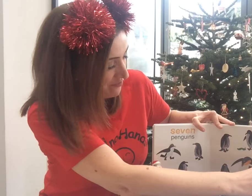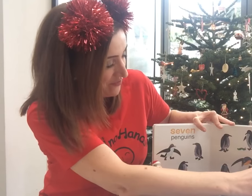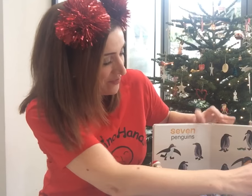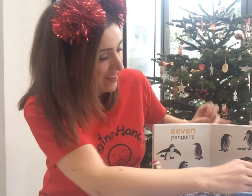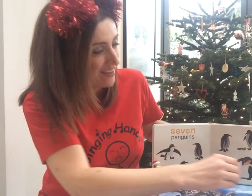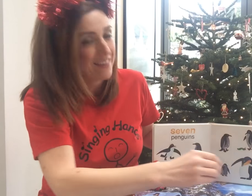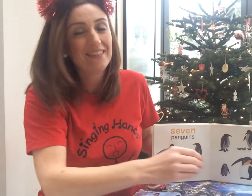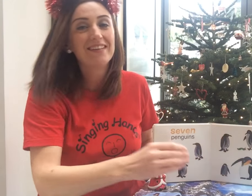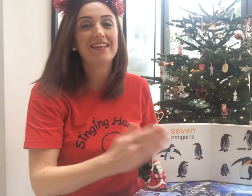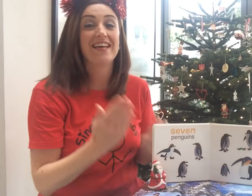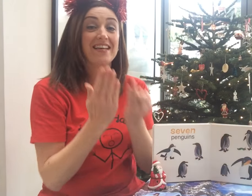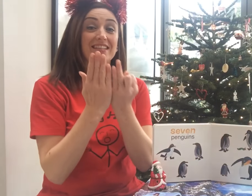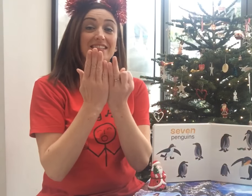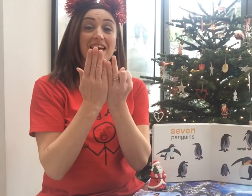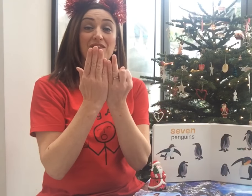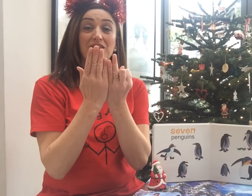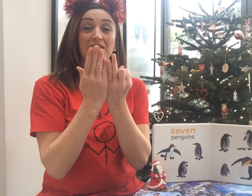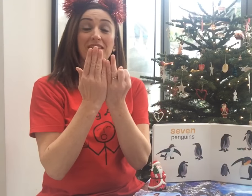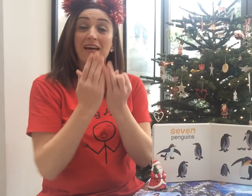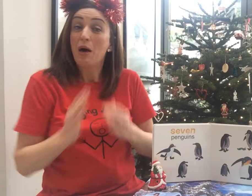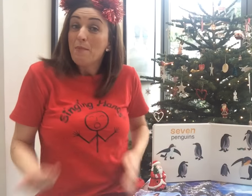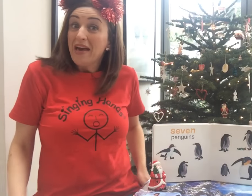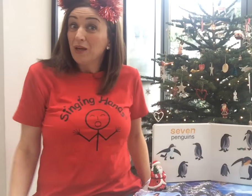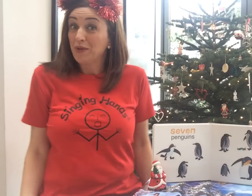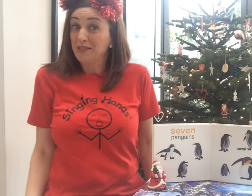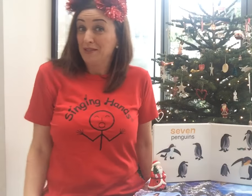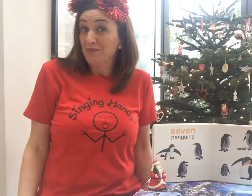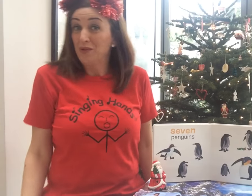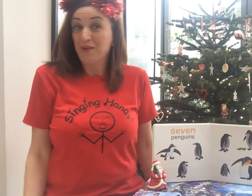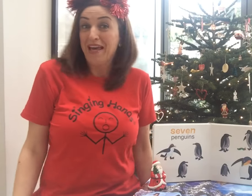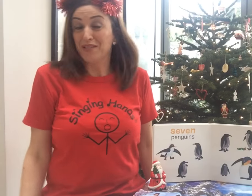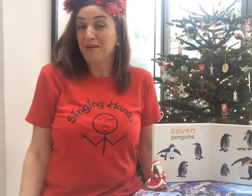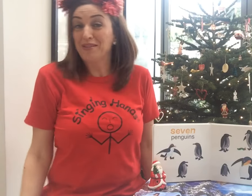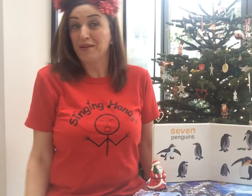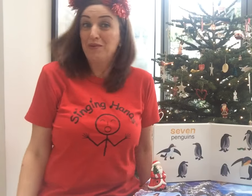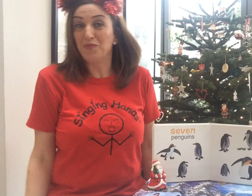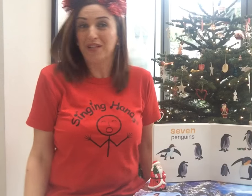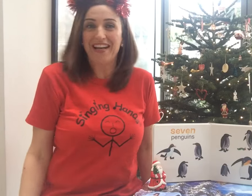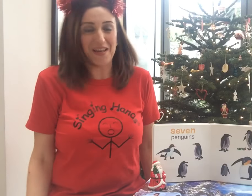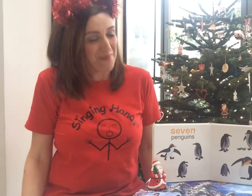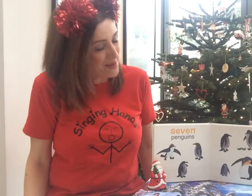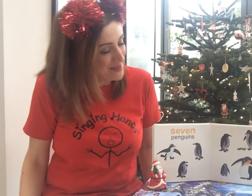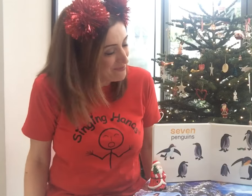seven penguins so put your hands by the side and model like a penguin